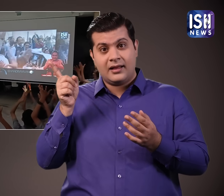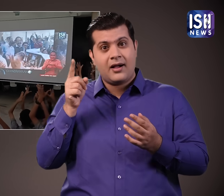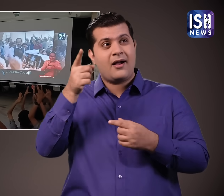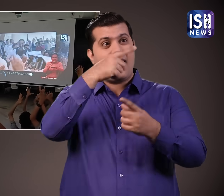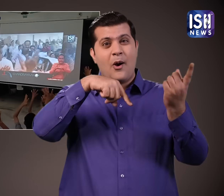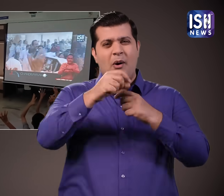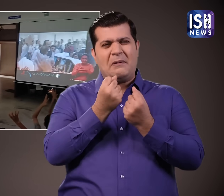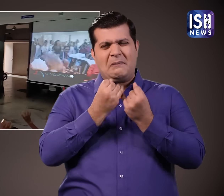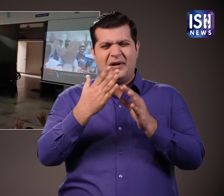page.